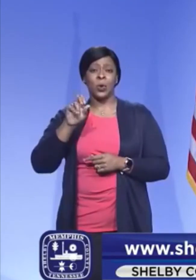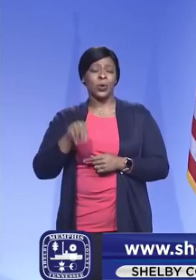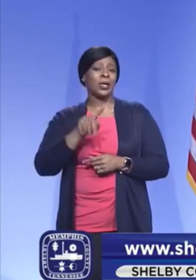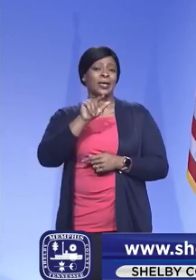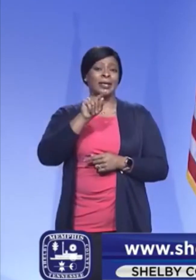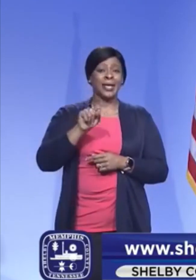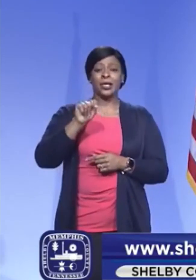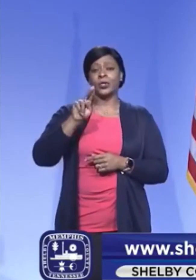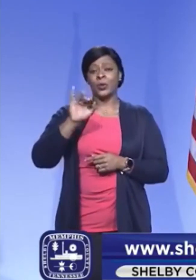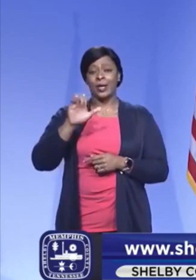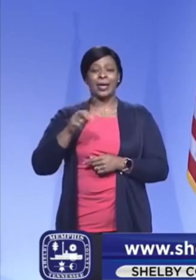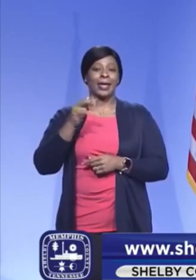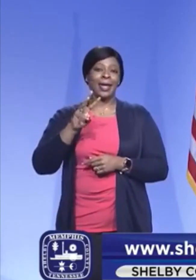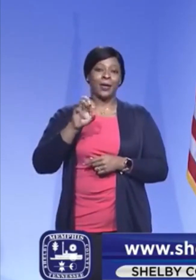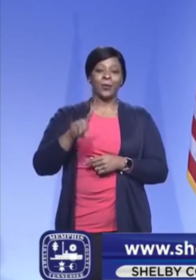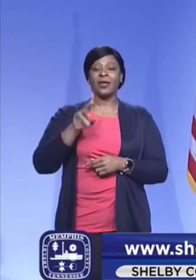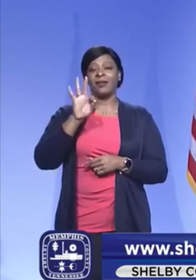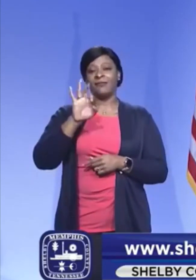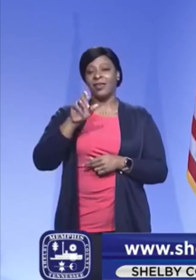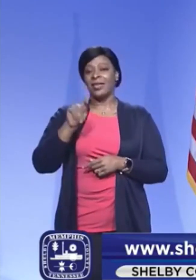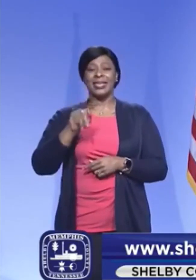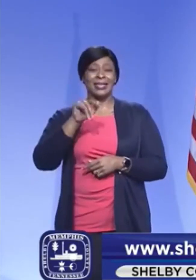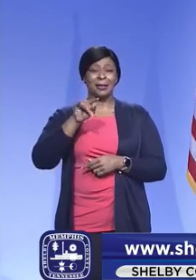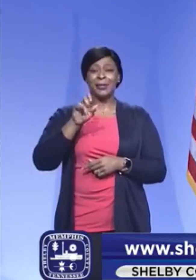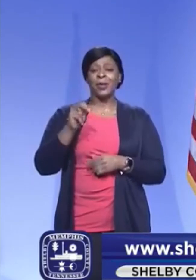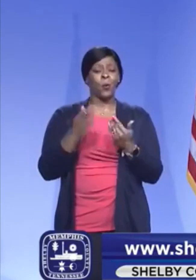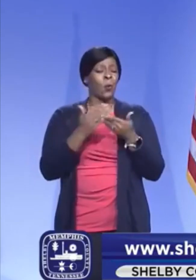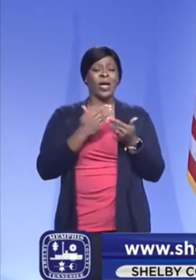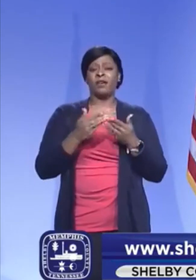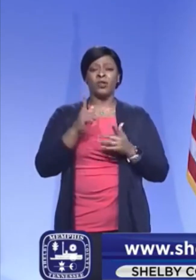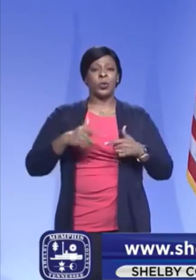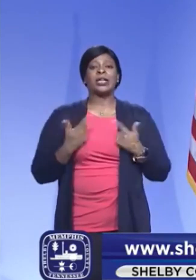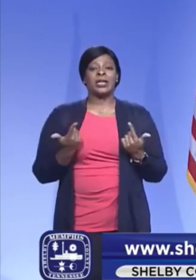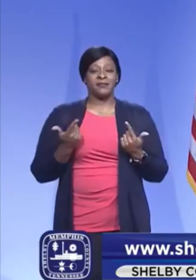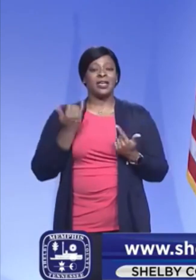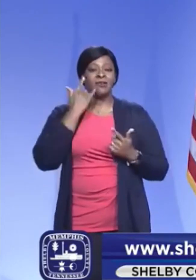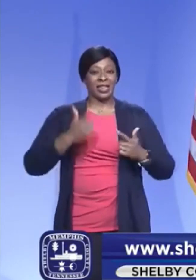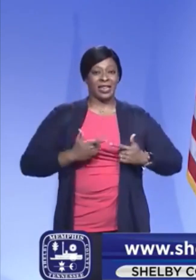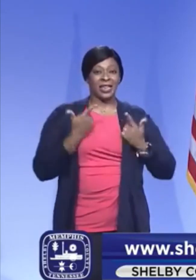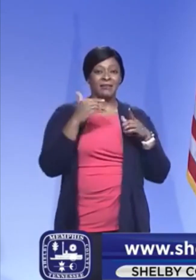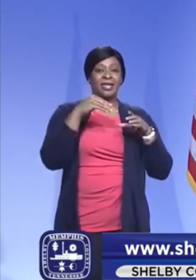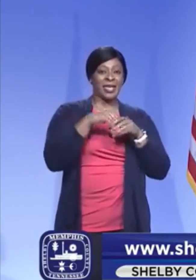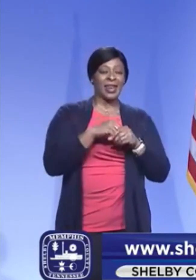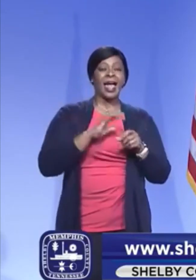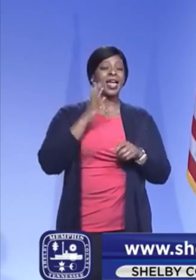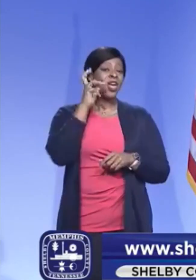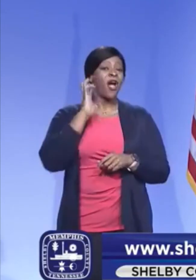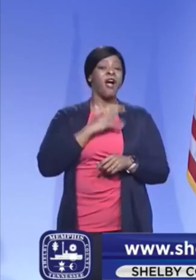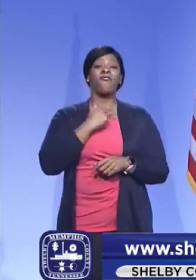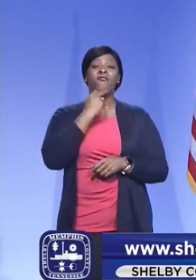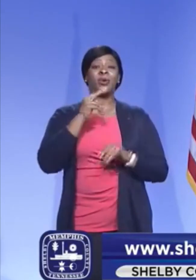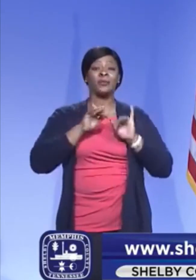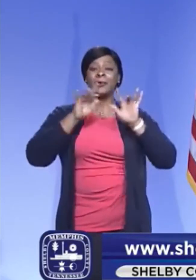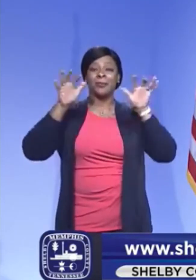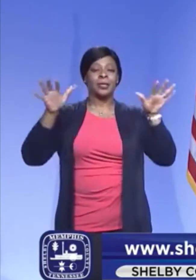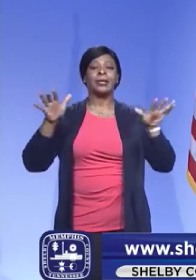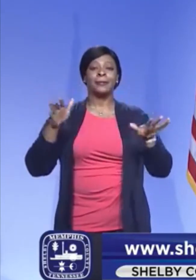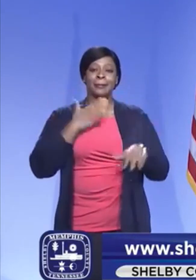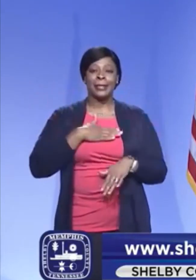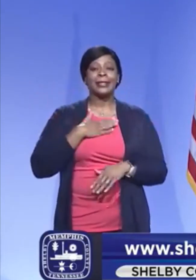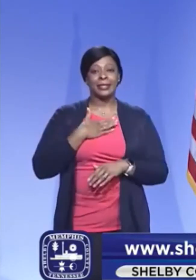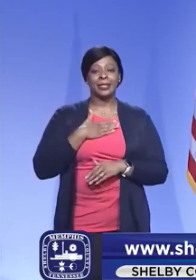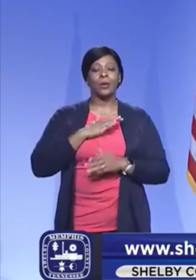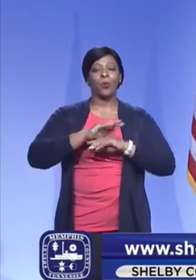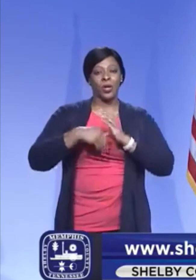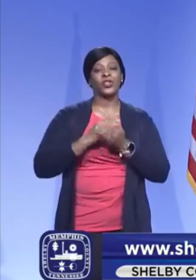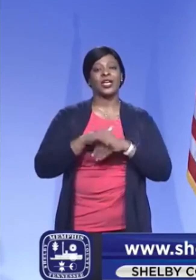Tunica County, Haywood, Fayette, Tipton, wherever you live, if you're within the sound of our voice, we ask you to please wash